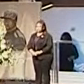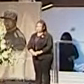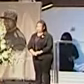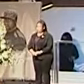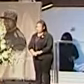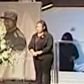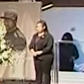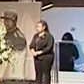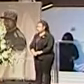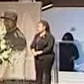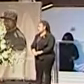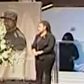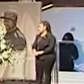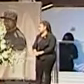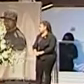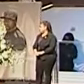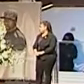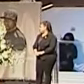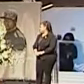That was late.